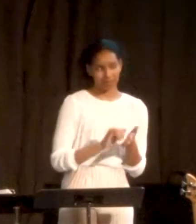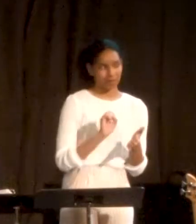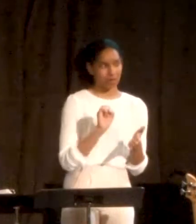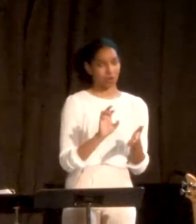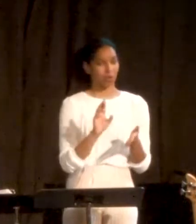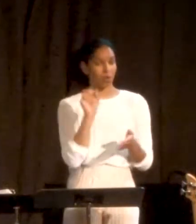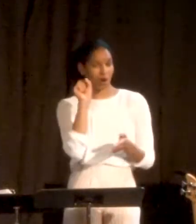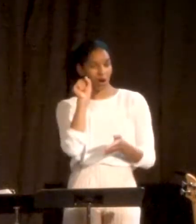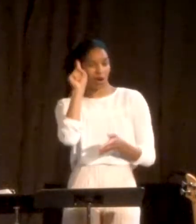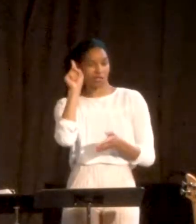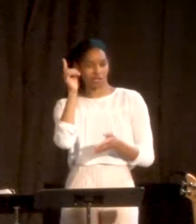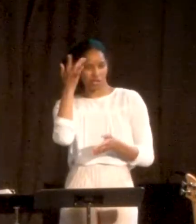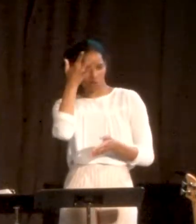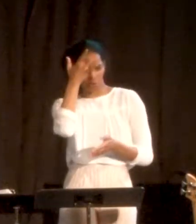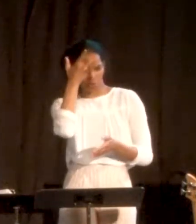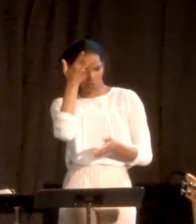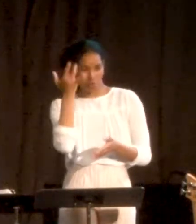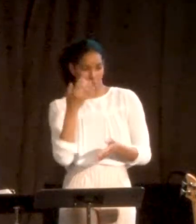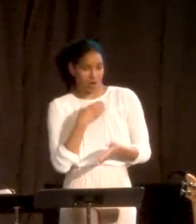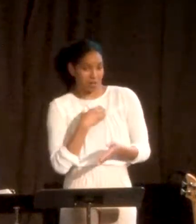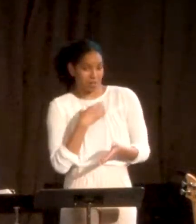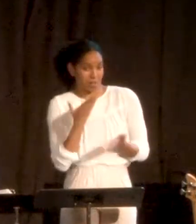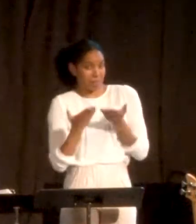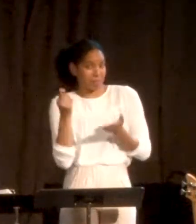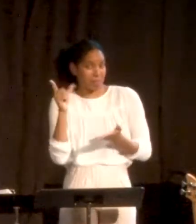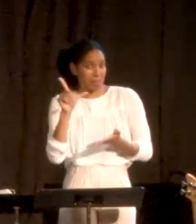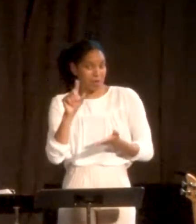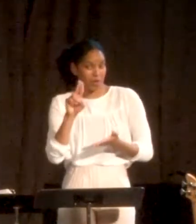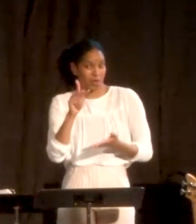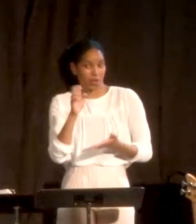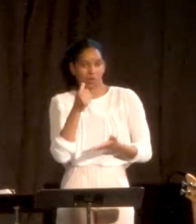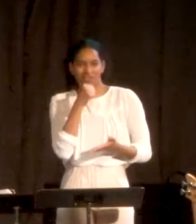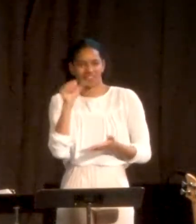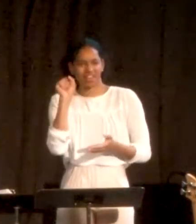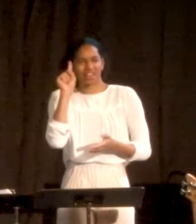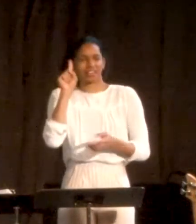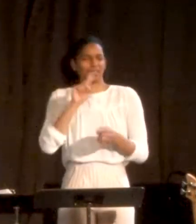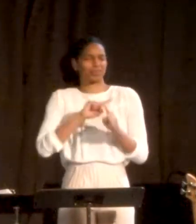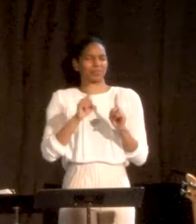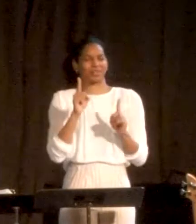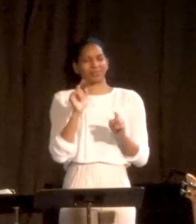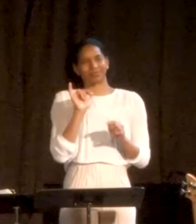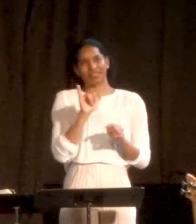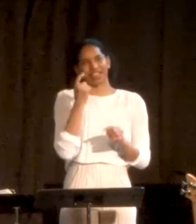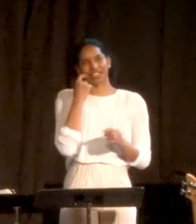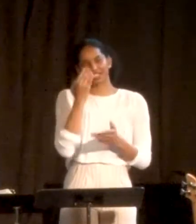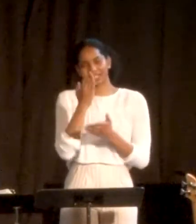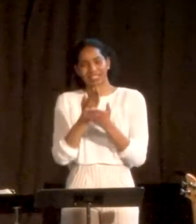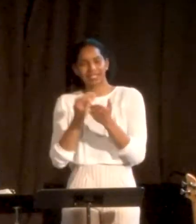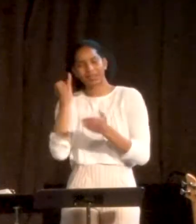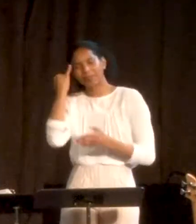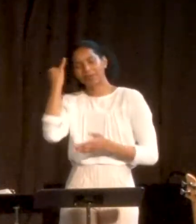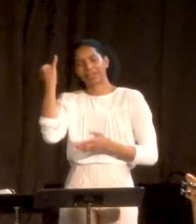all about. But those are just the ruminations of armchair